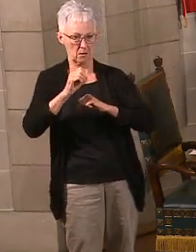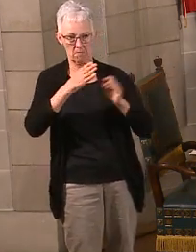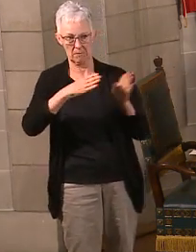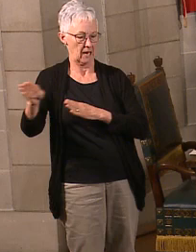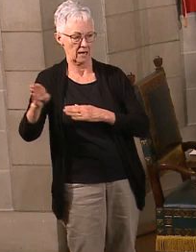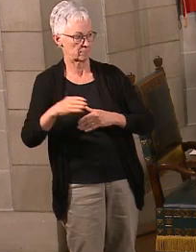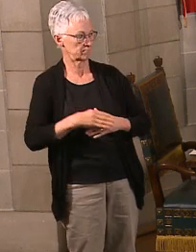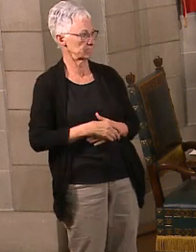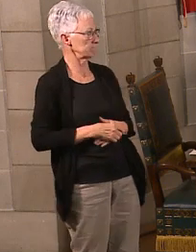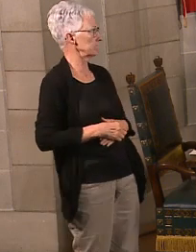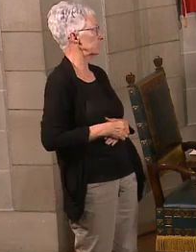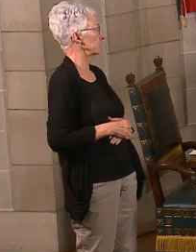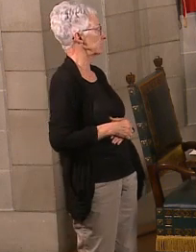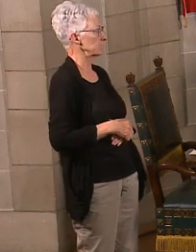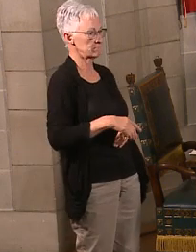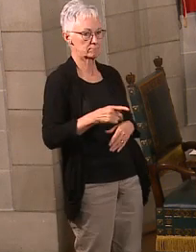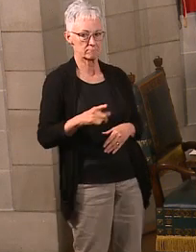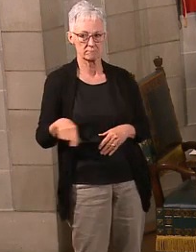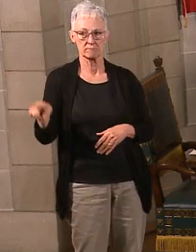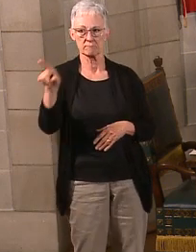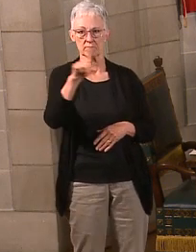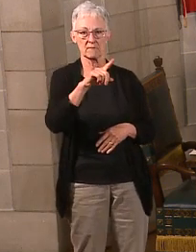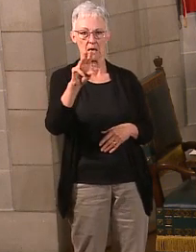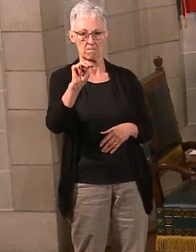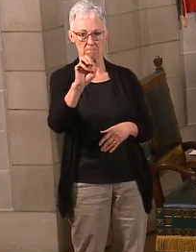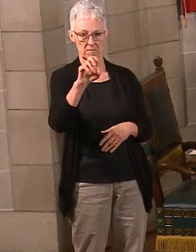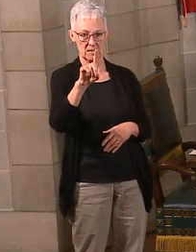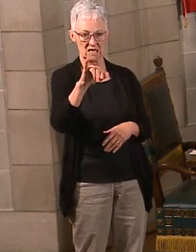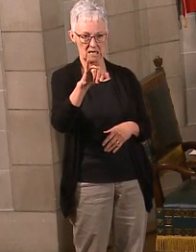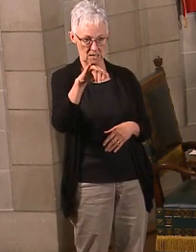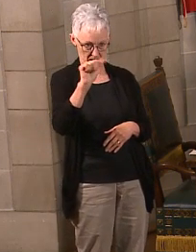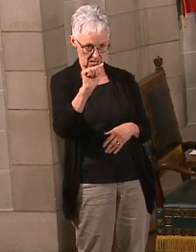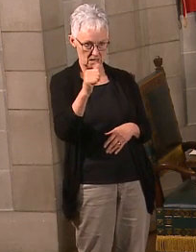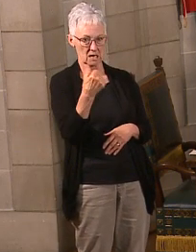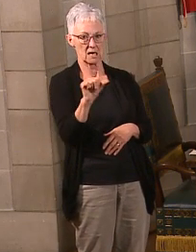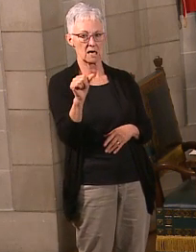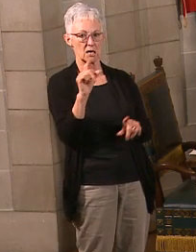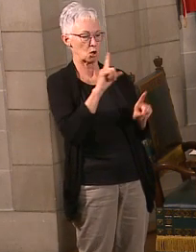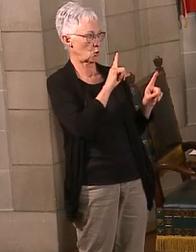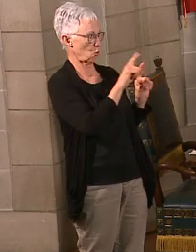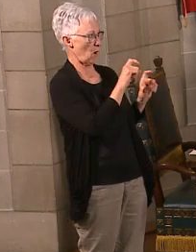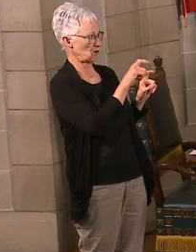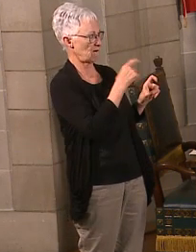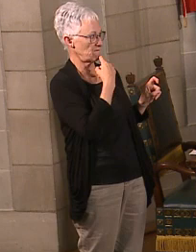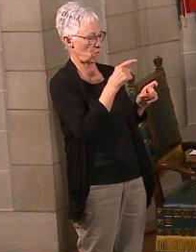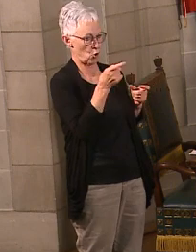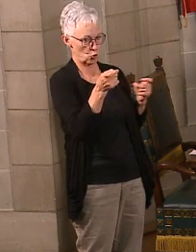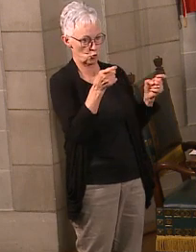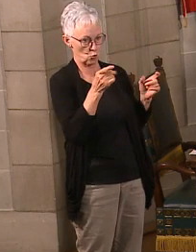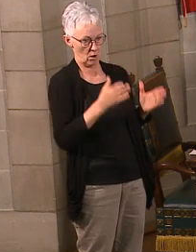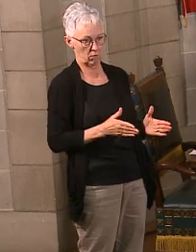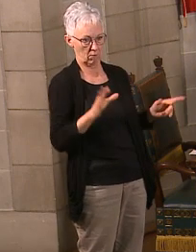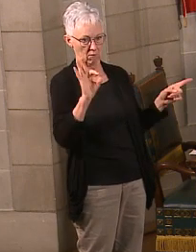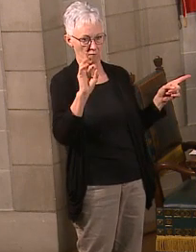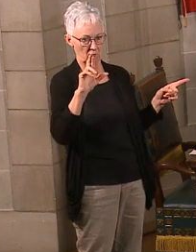so for media in the room, why don't we just go ahead and continue with questions for Director Frakes? So any media got questions specifically for Director Frakes